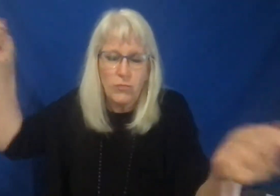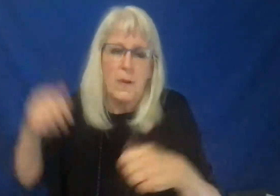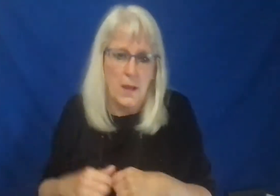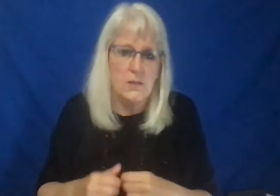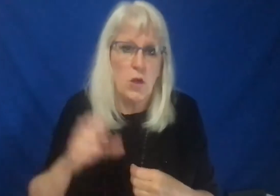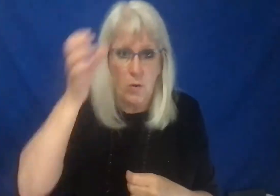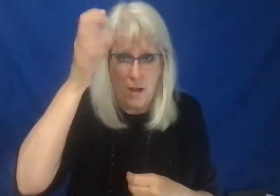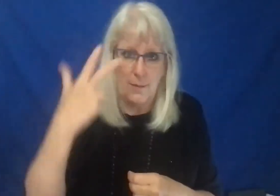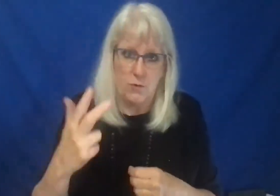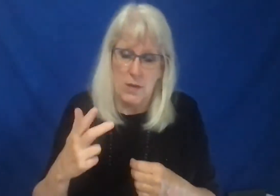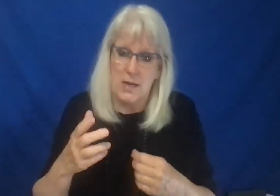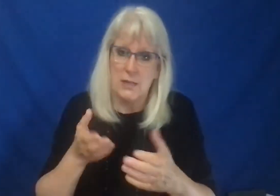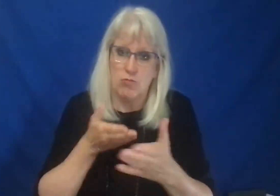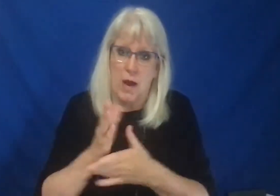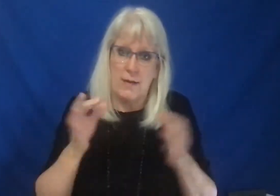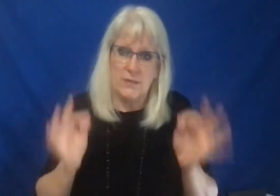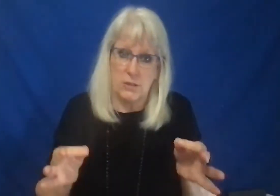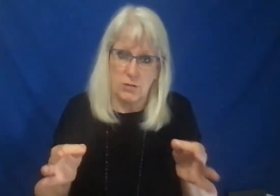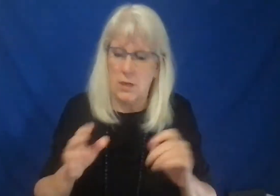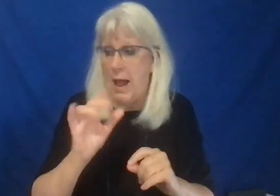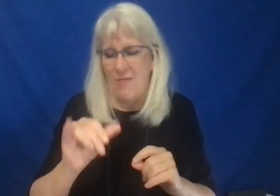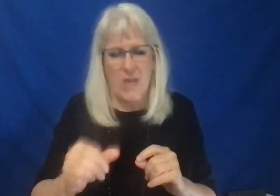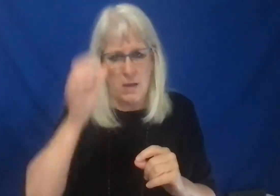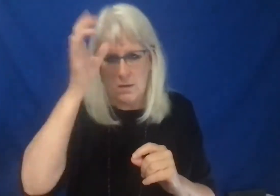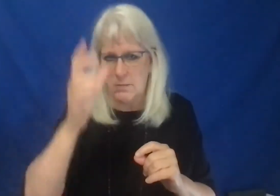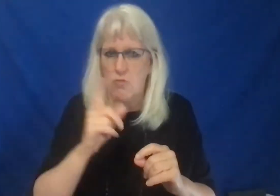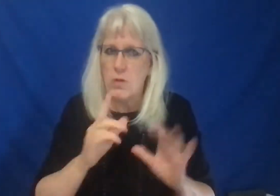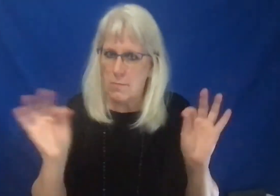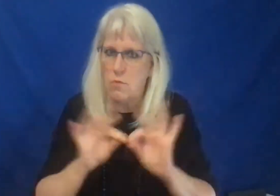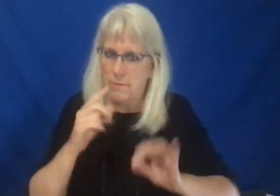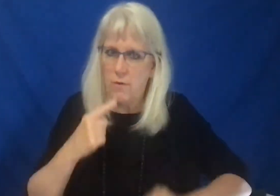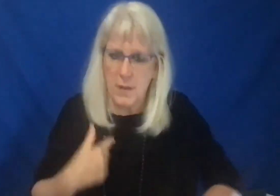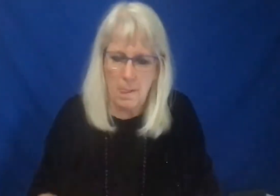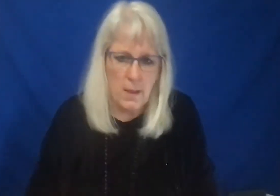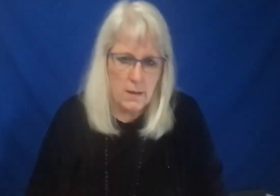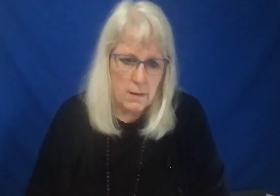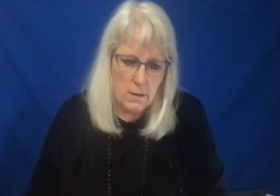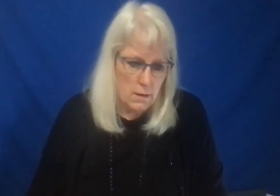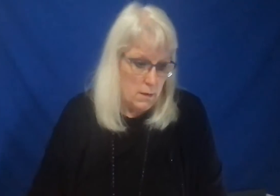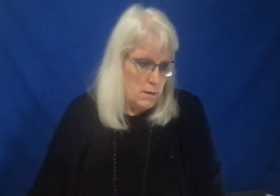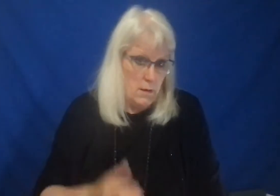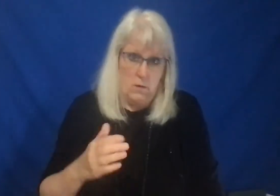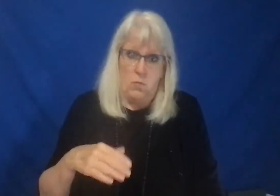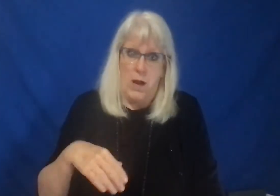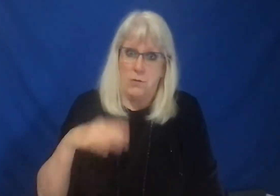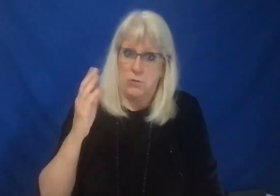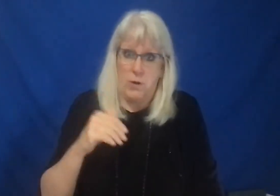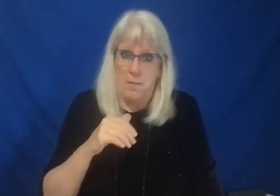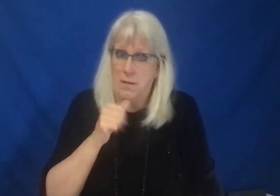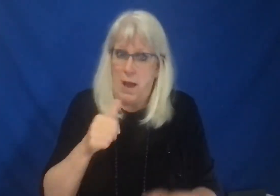very important concept for me because I didn't get to make a lot of decisions for myself growing up. I also